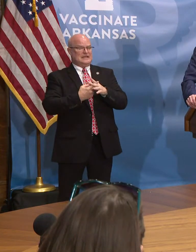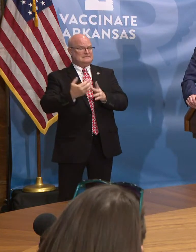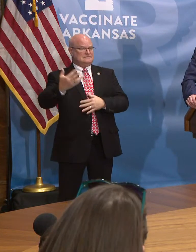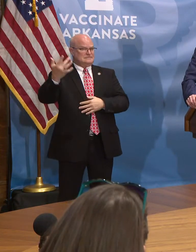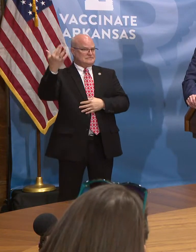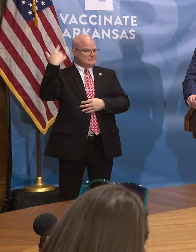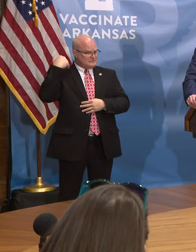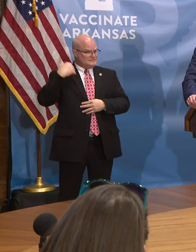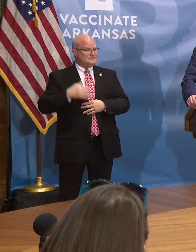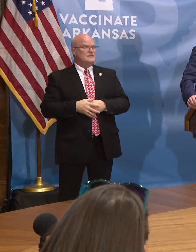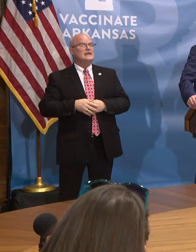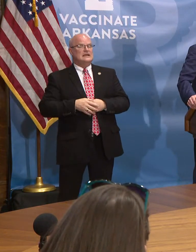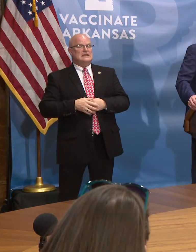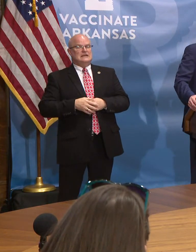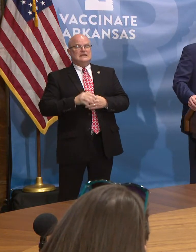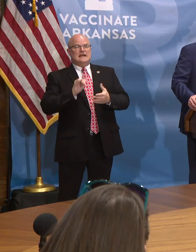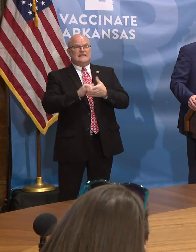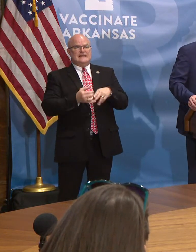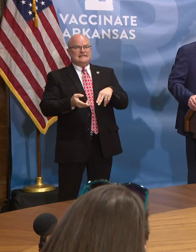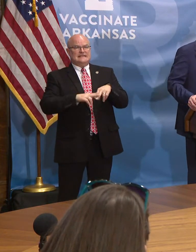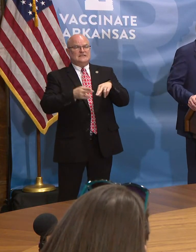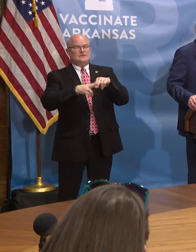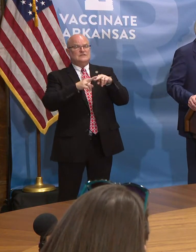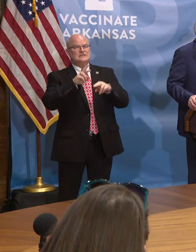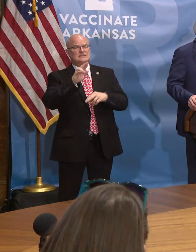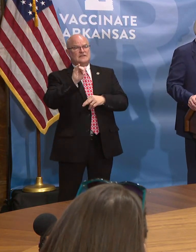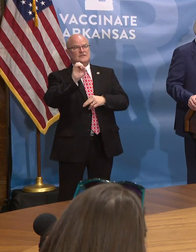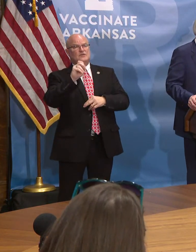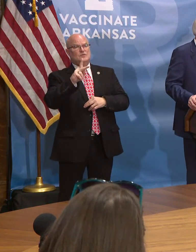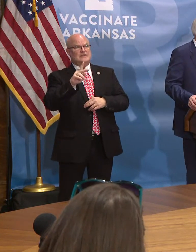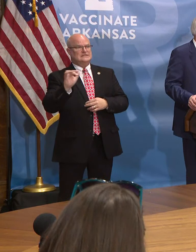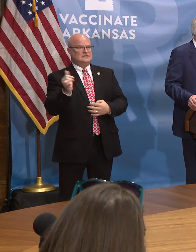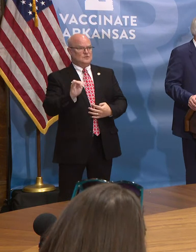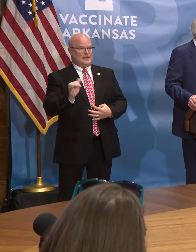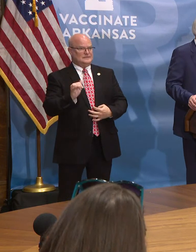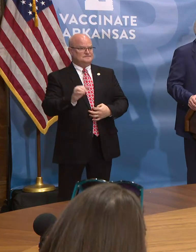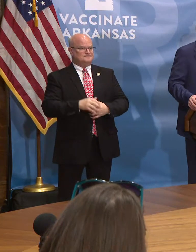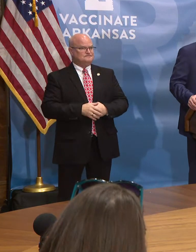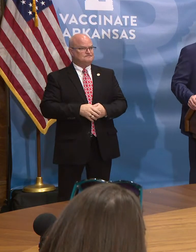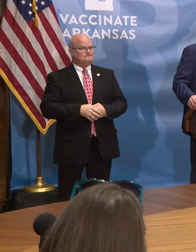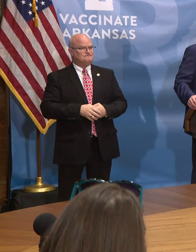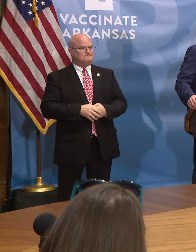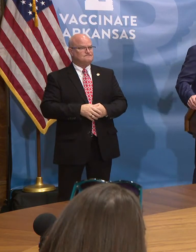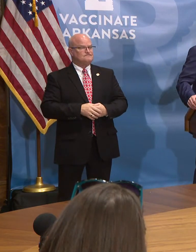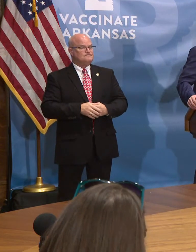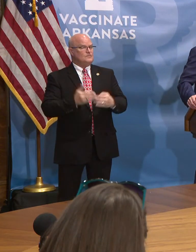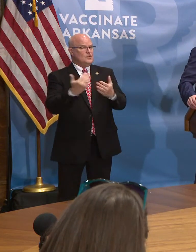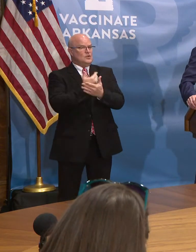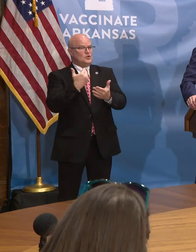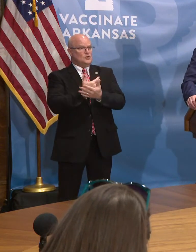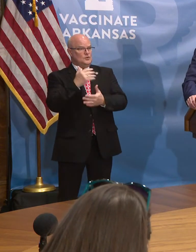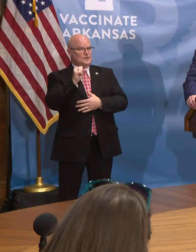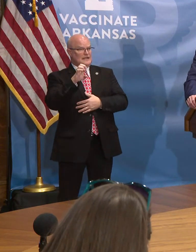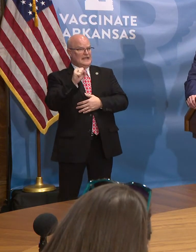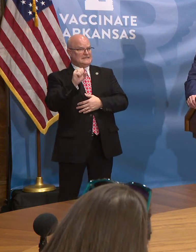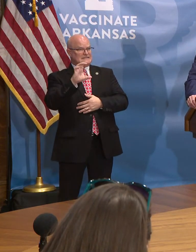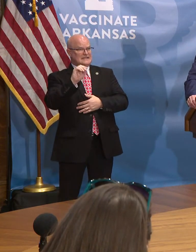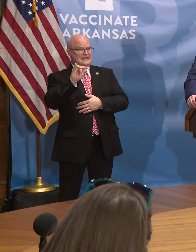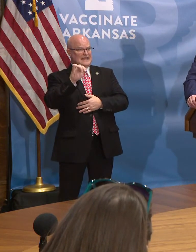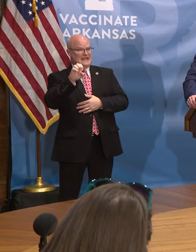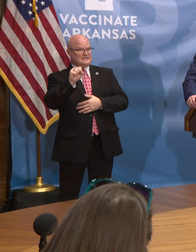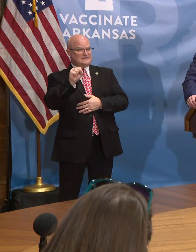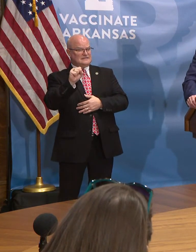began. So that increases the risk as well. In terms of new cases in the